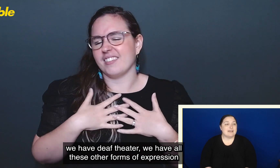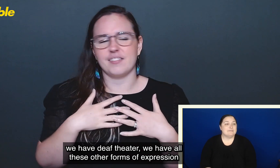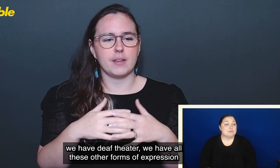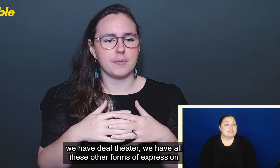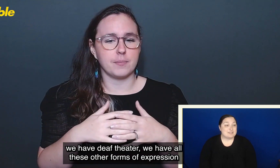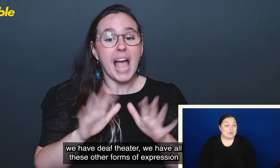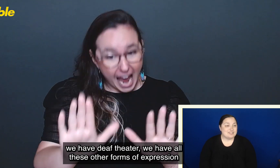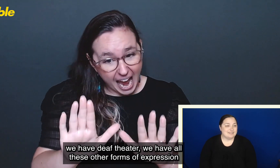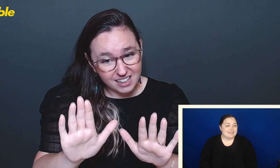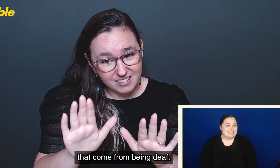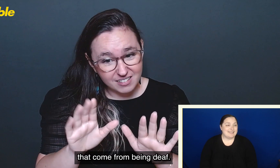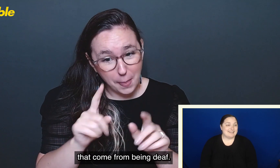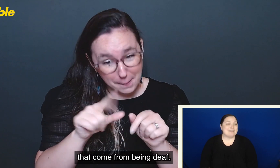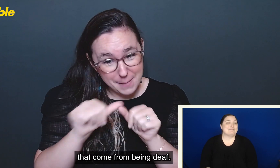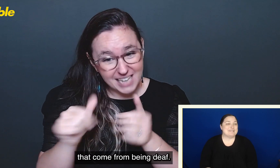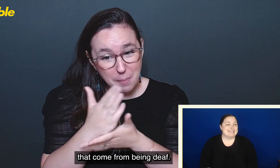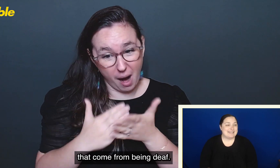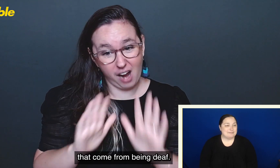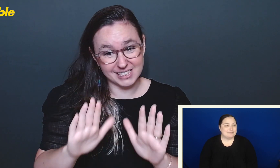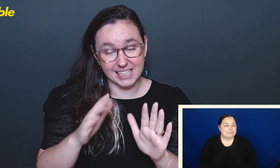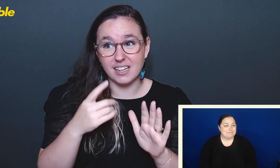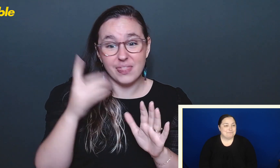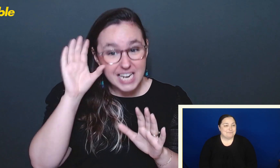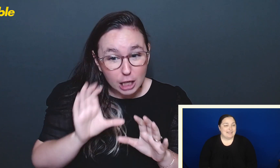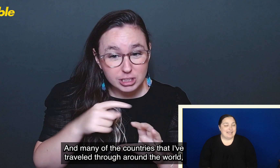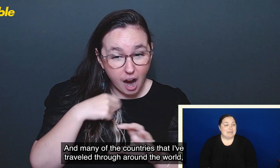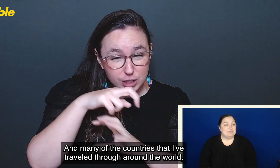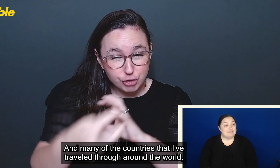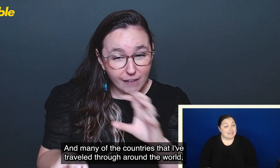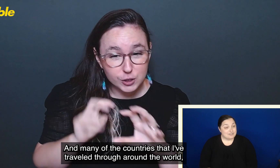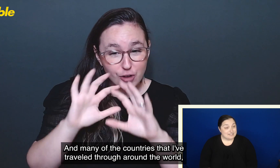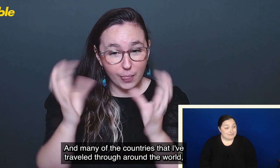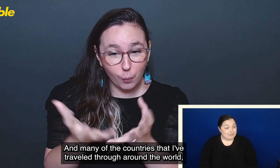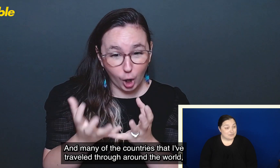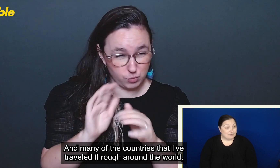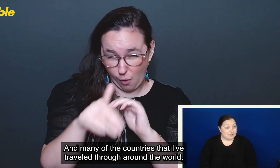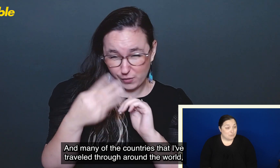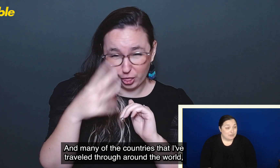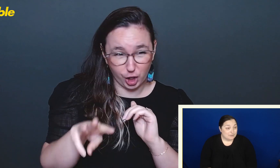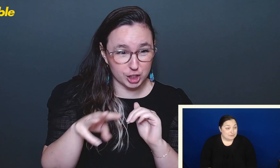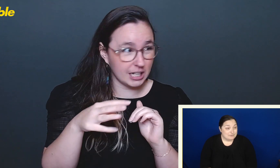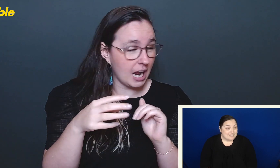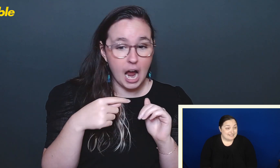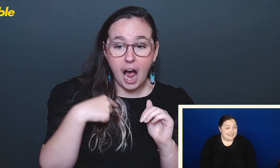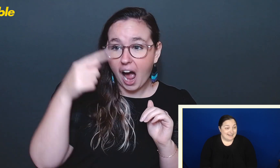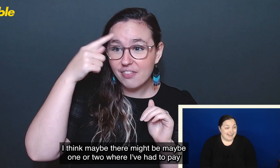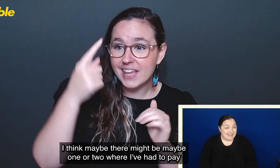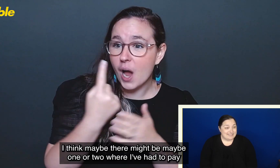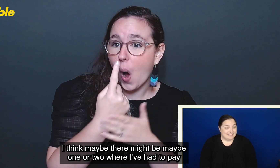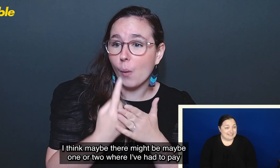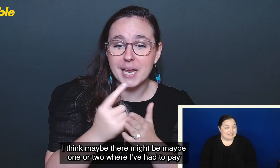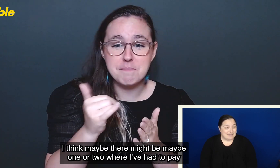these other forms of expression that come from being deaf. And many of the countries that I've travelled to around the world,